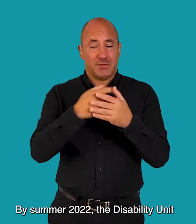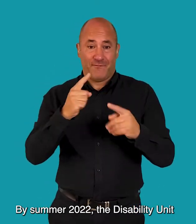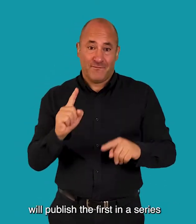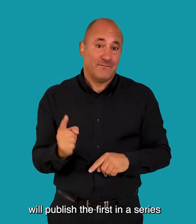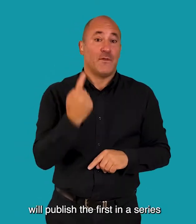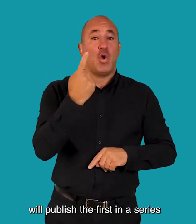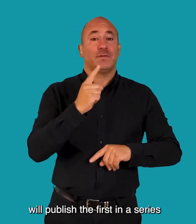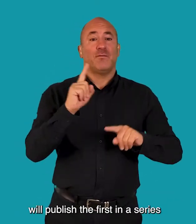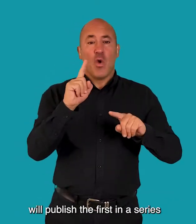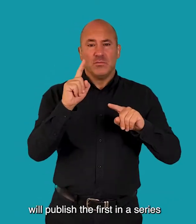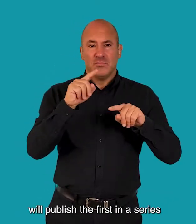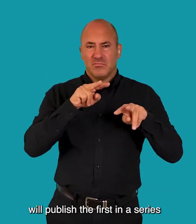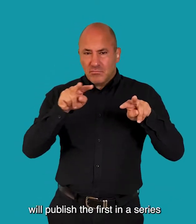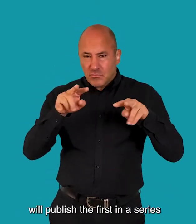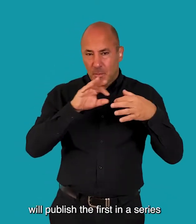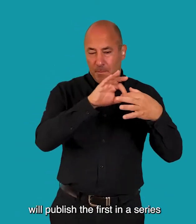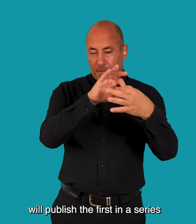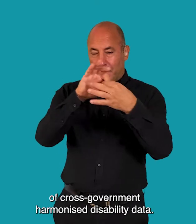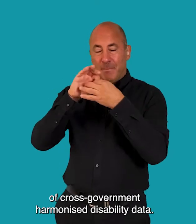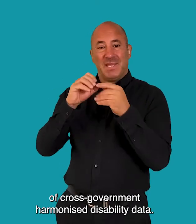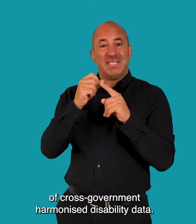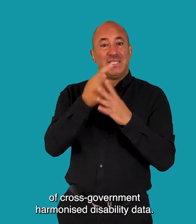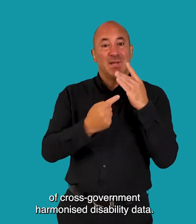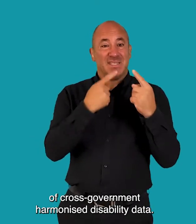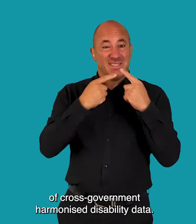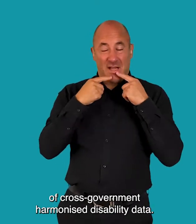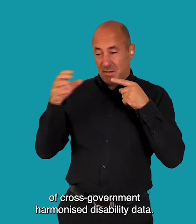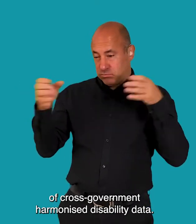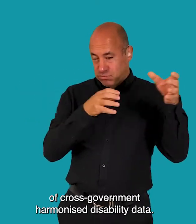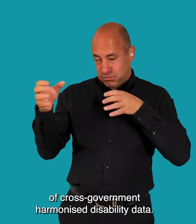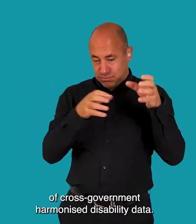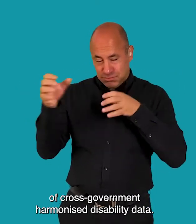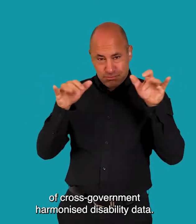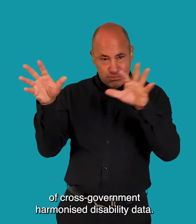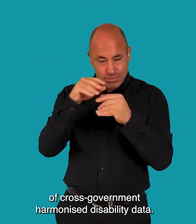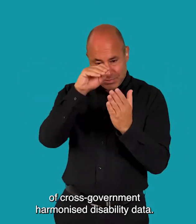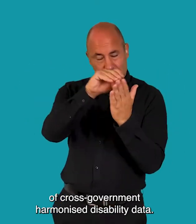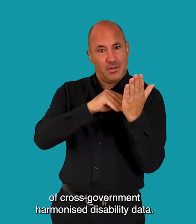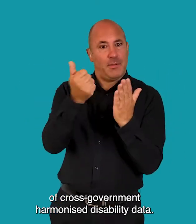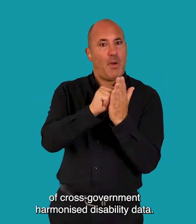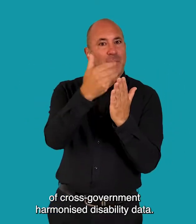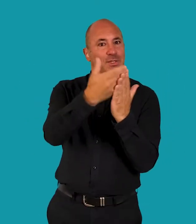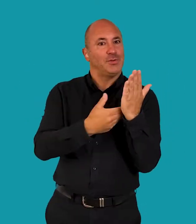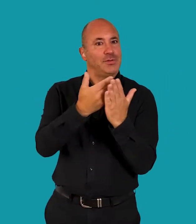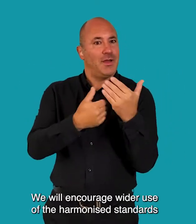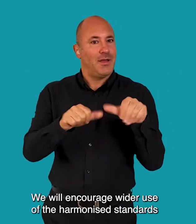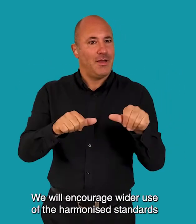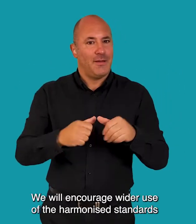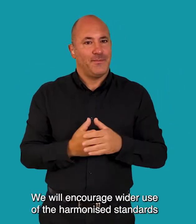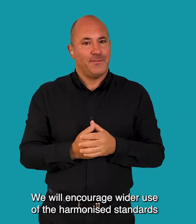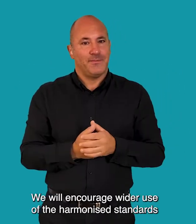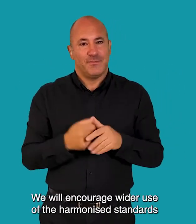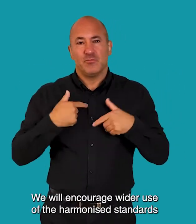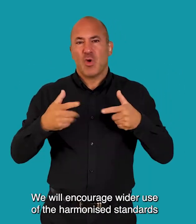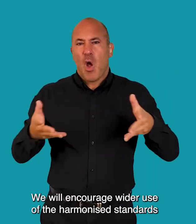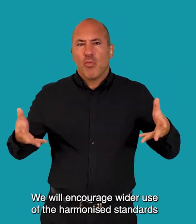will publish the first in a series of cross-government harmonised disability data. We will encourage wider use